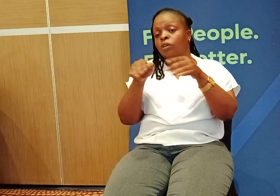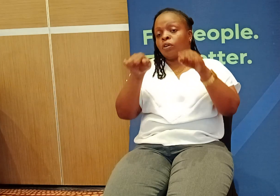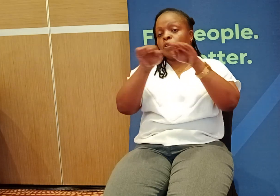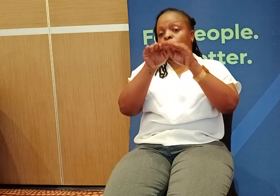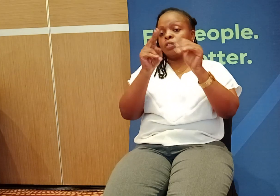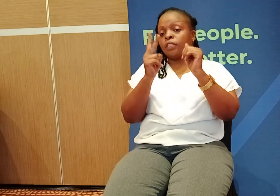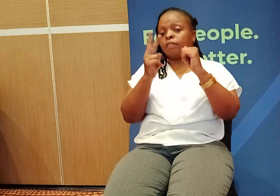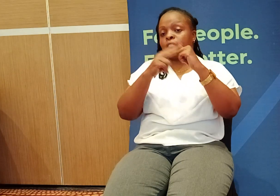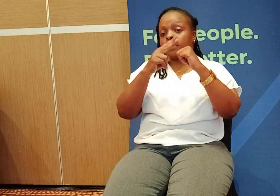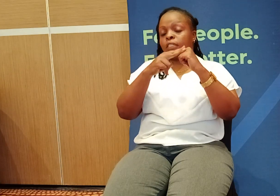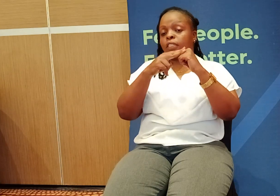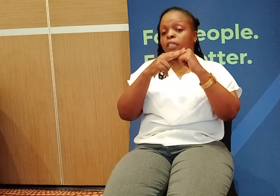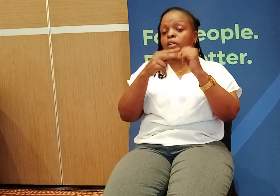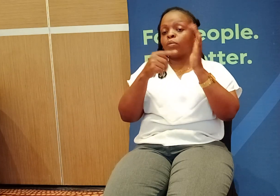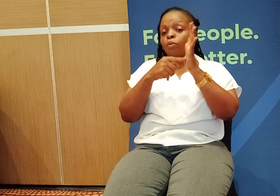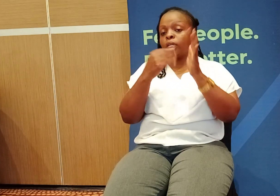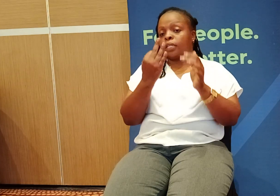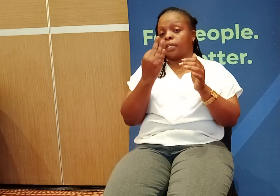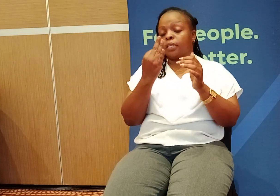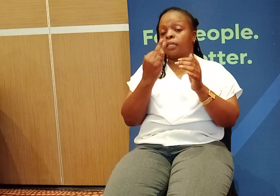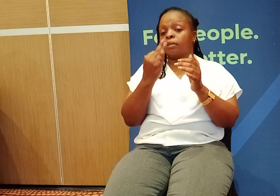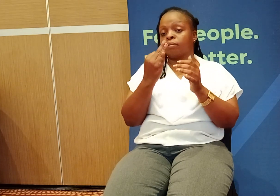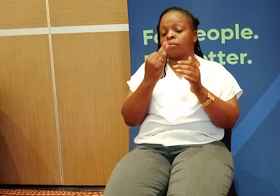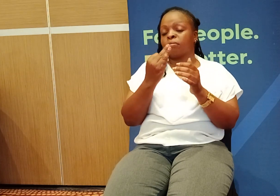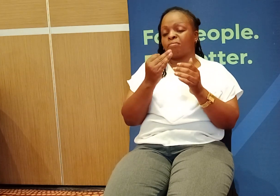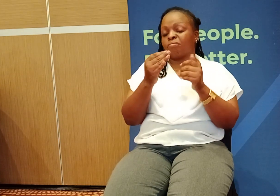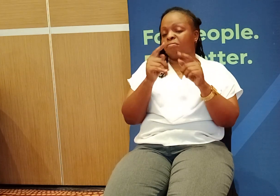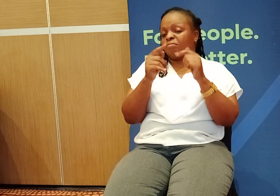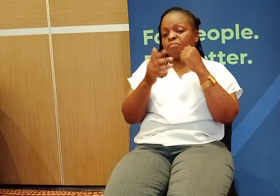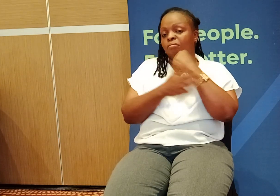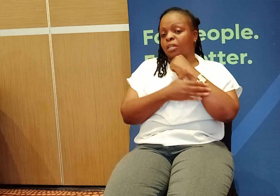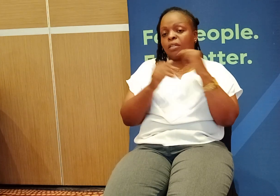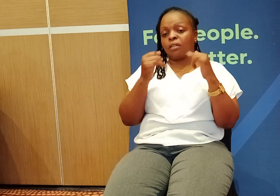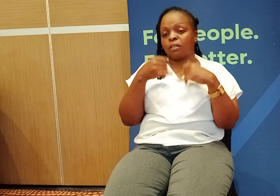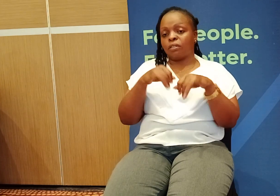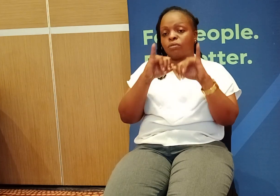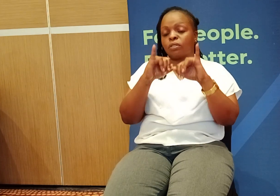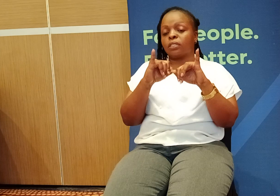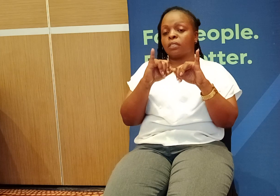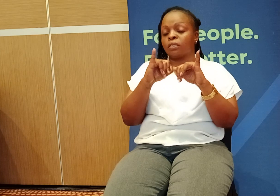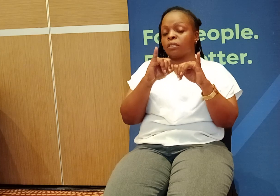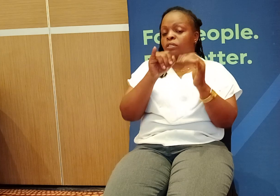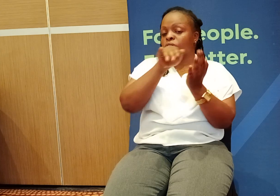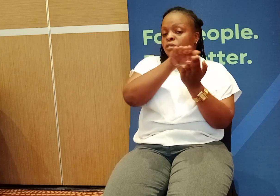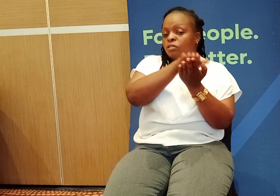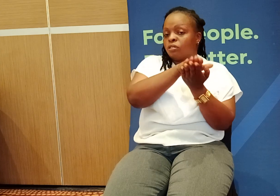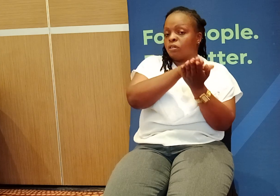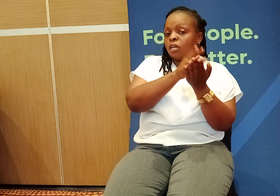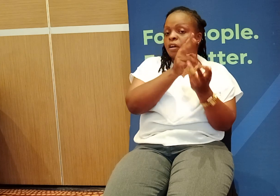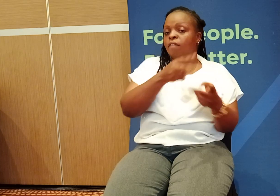17.3. The bad news is the value of non-performing